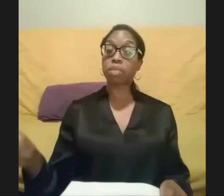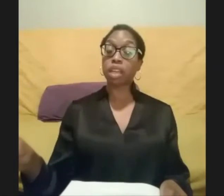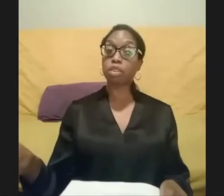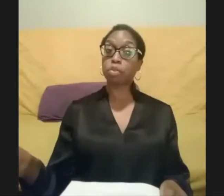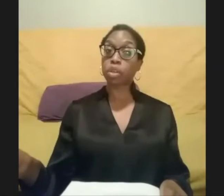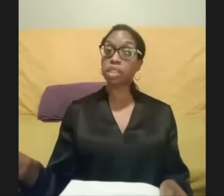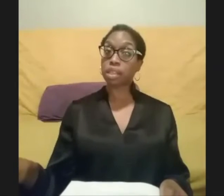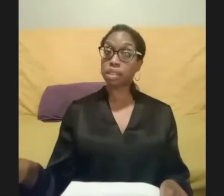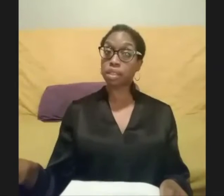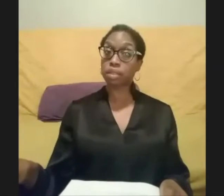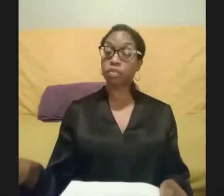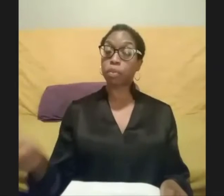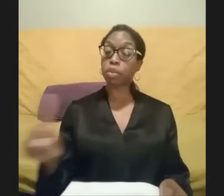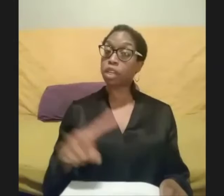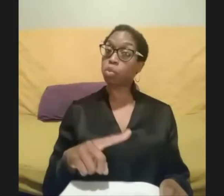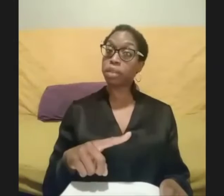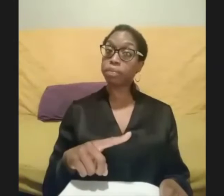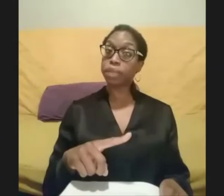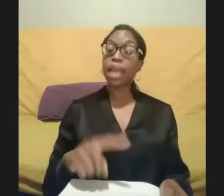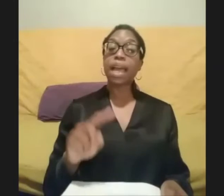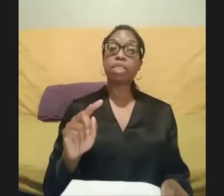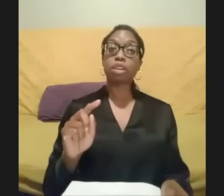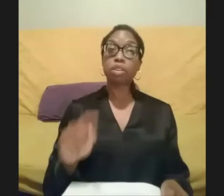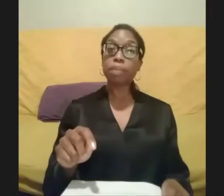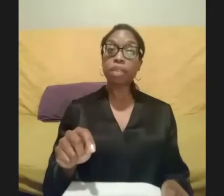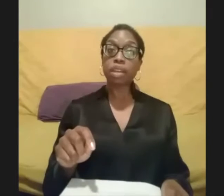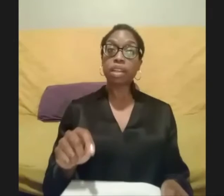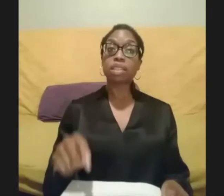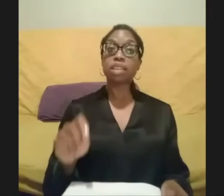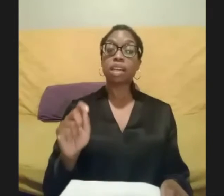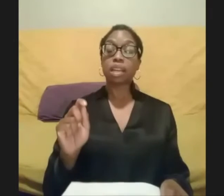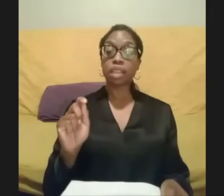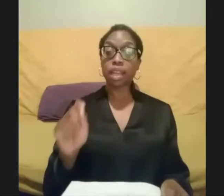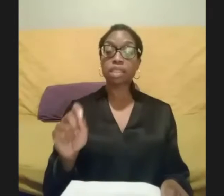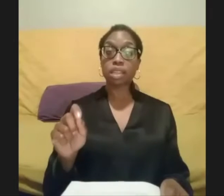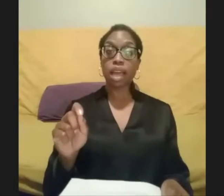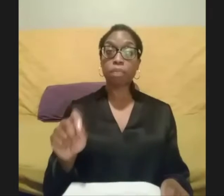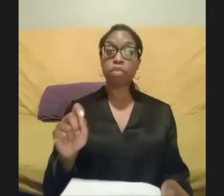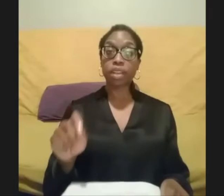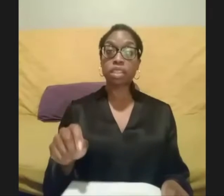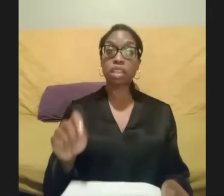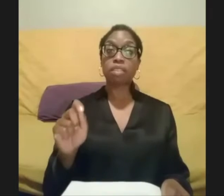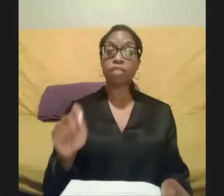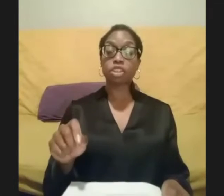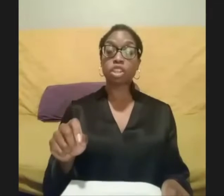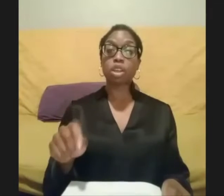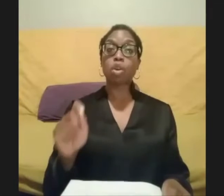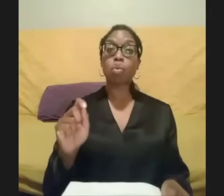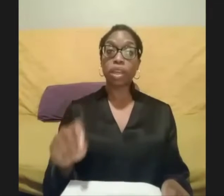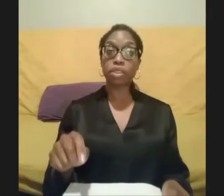age 46 for both men and women. And the good thing about that is that it gets at preventing infection with